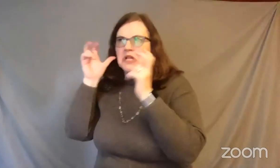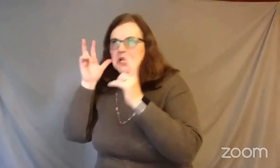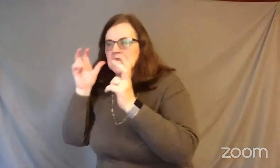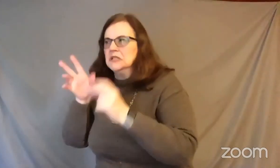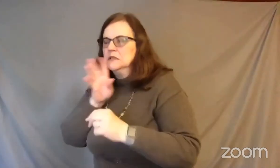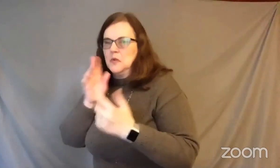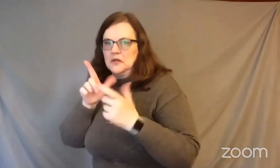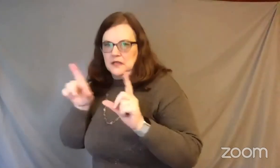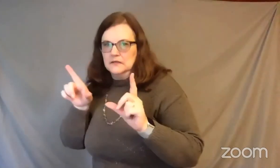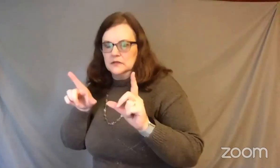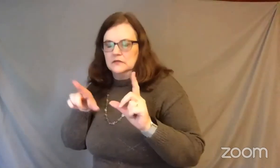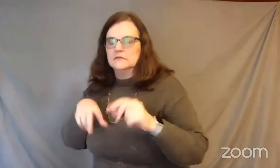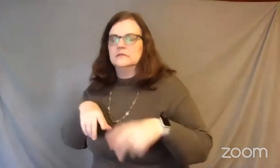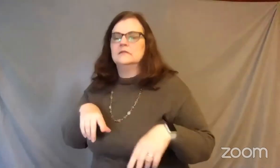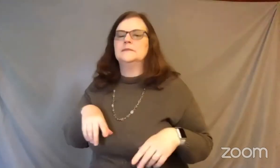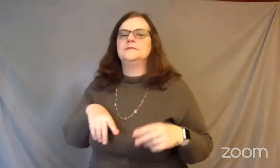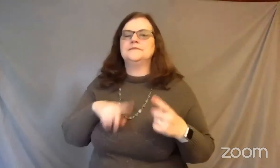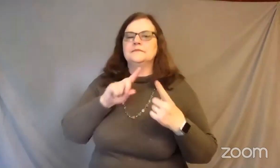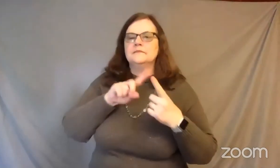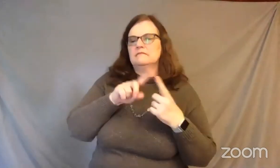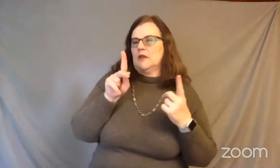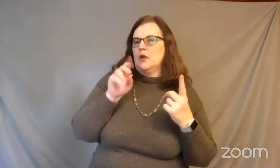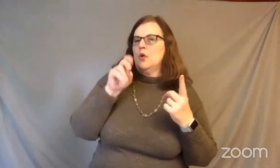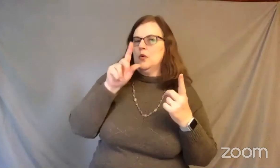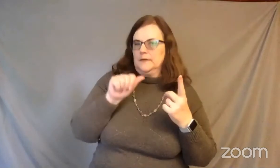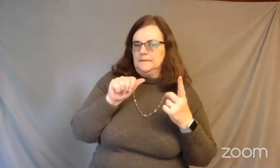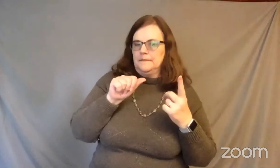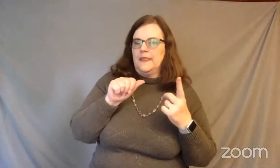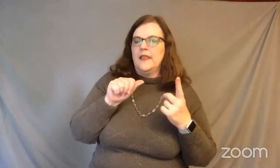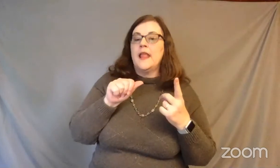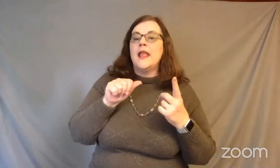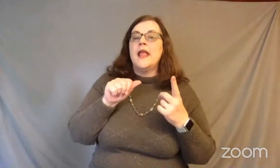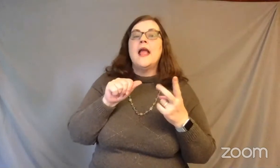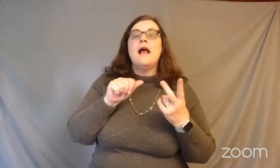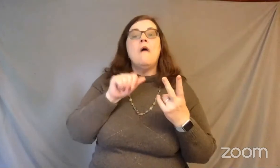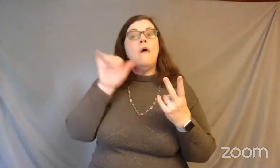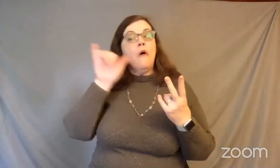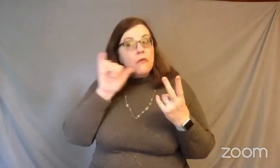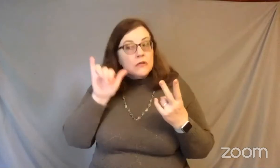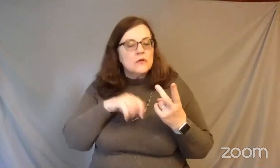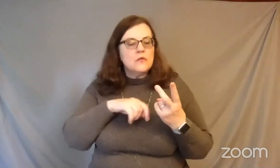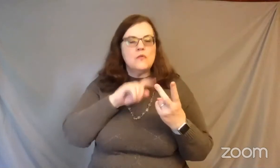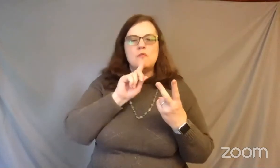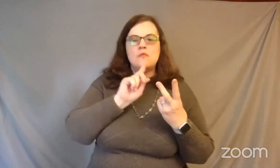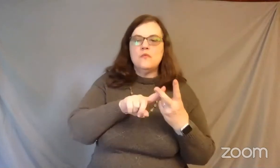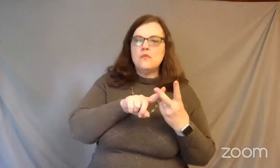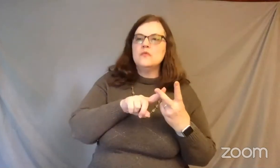acquiring a sign language from their family and a spoken language from society at large.